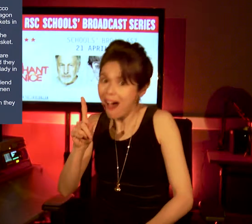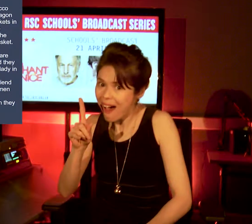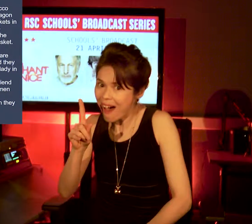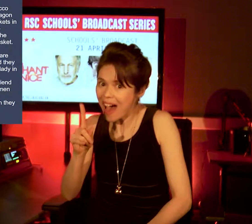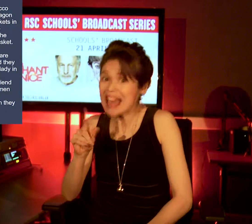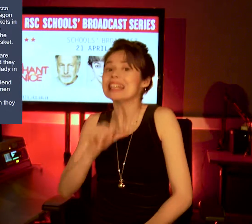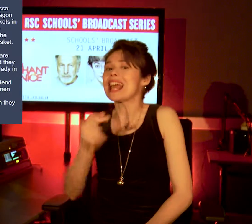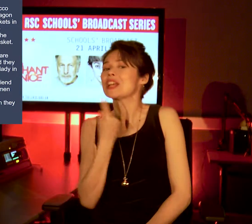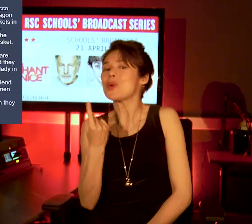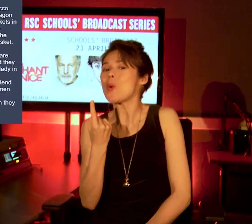But